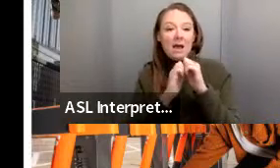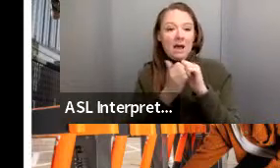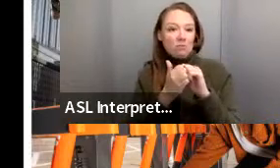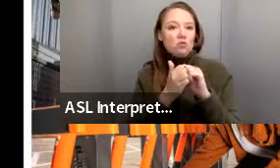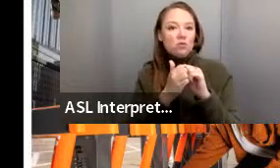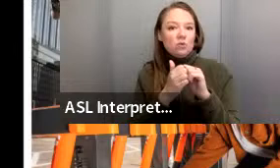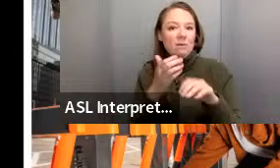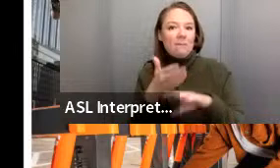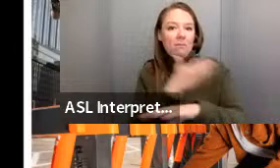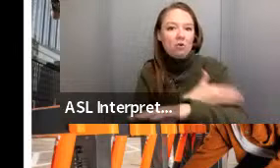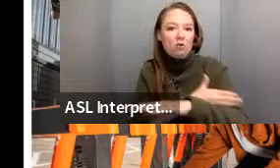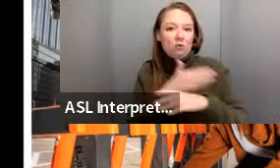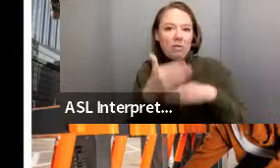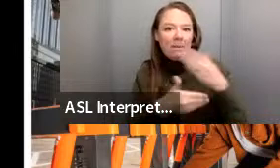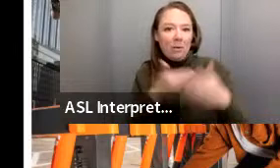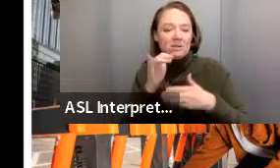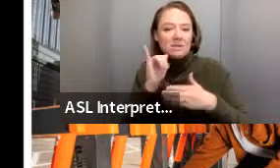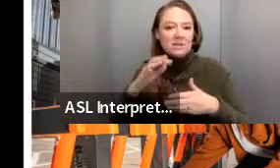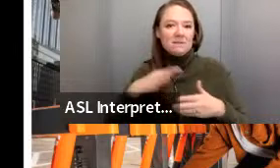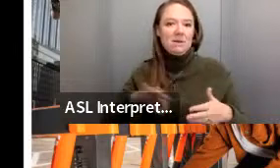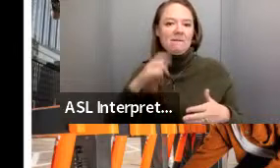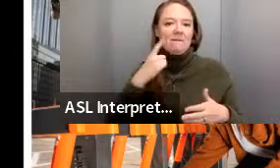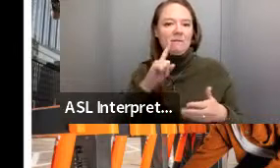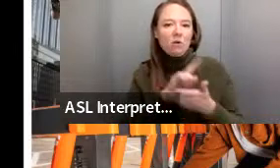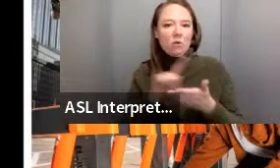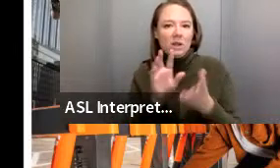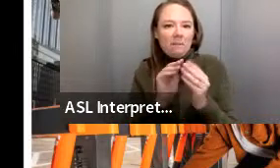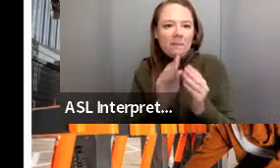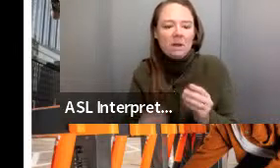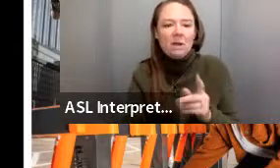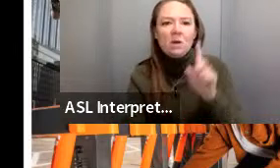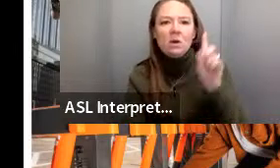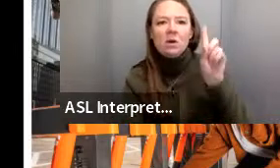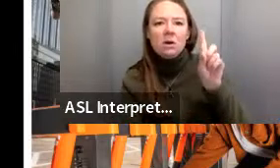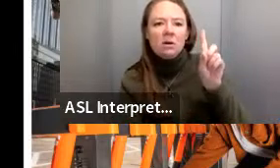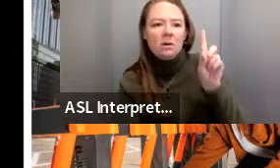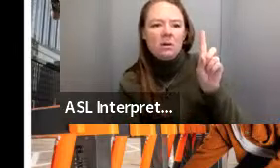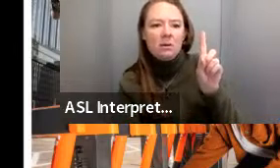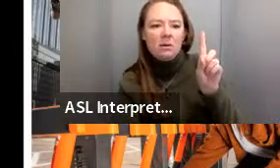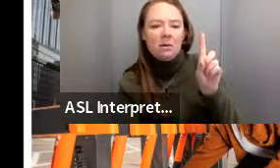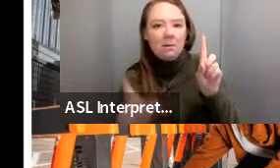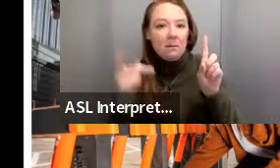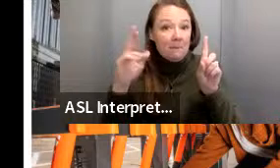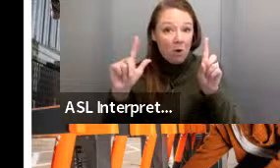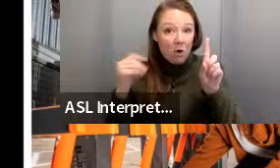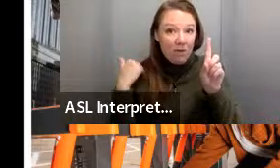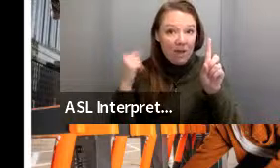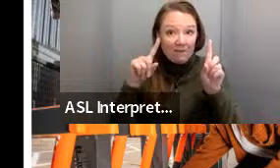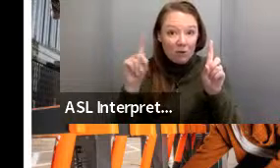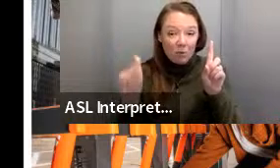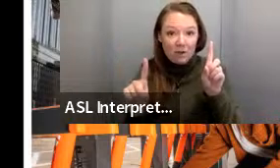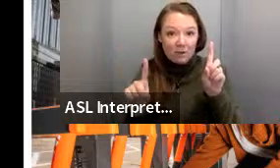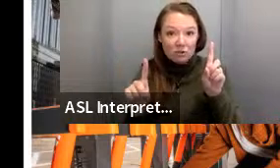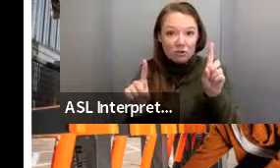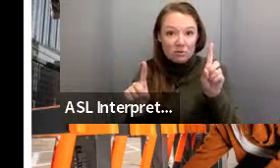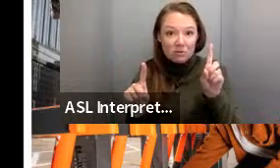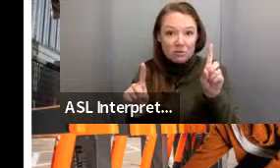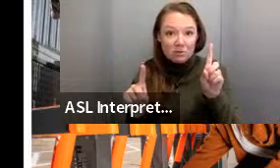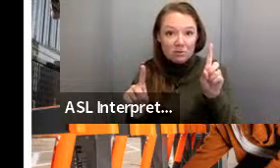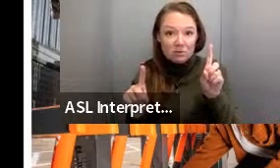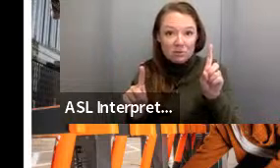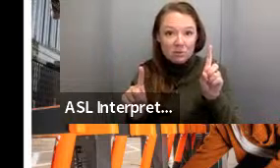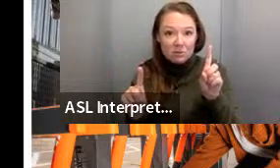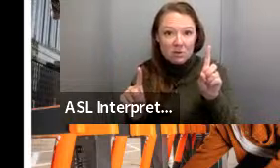of the benefits of having our weekly meetings. I have a question. I have a question because so in